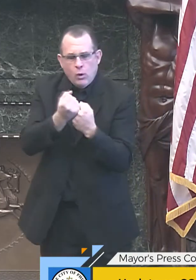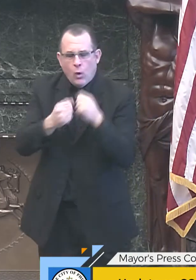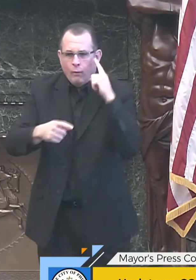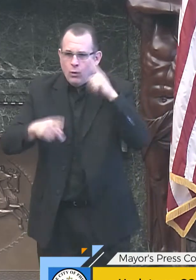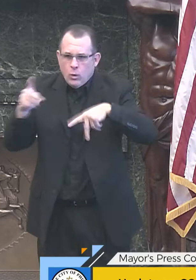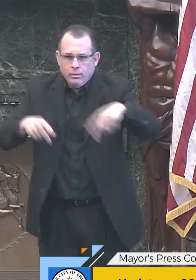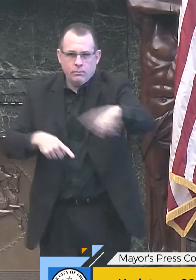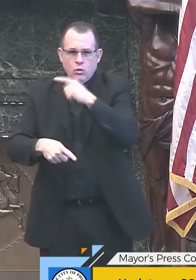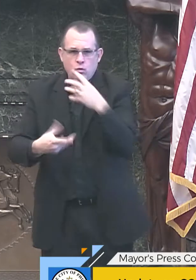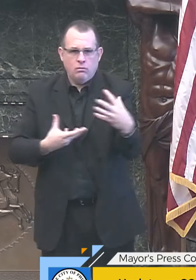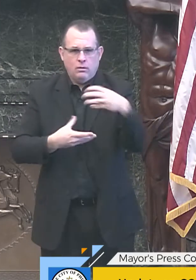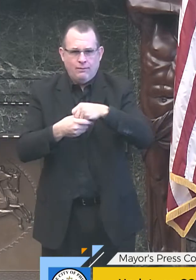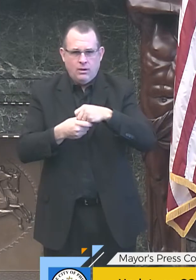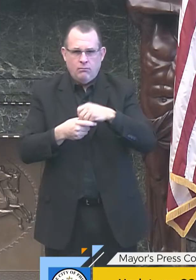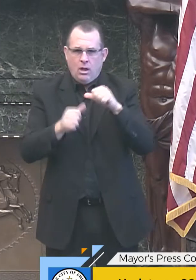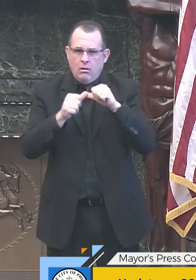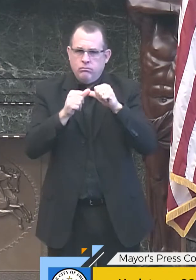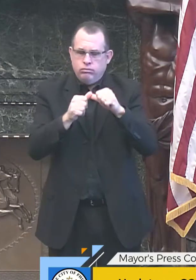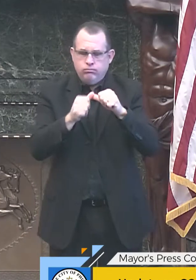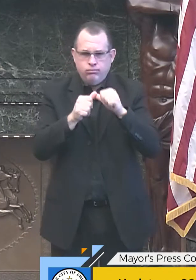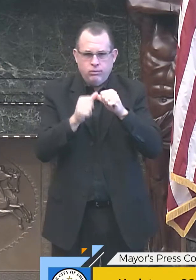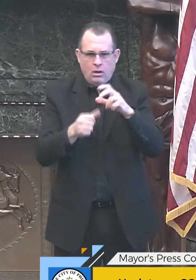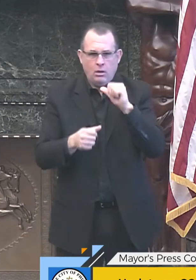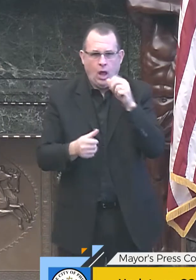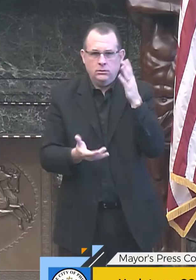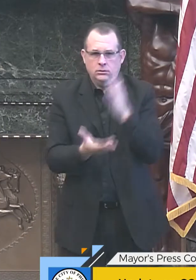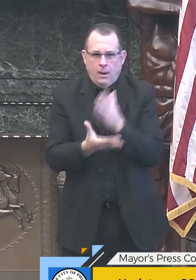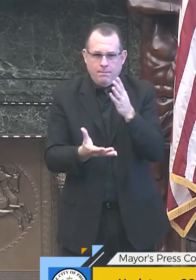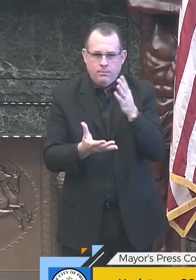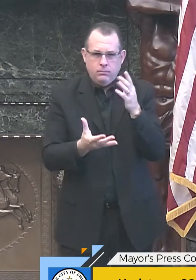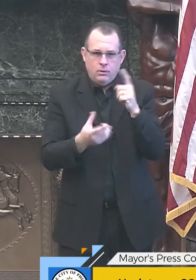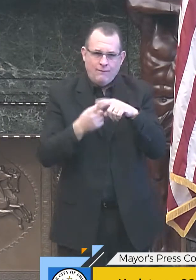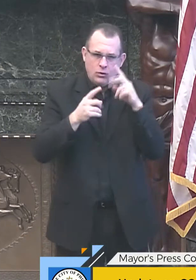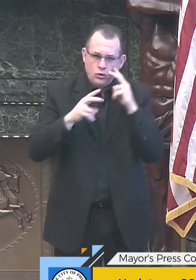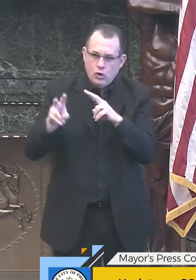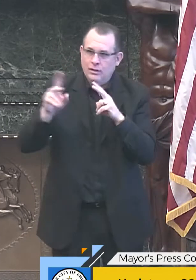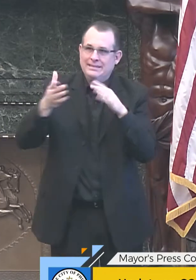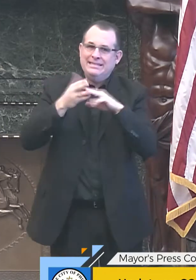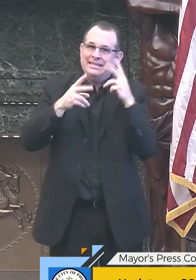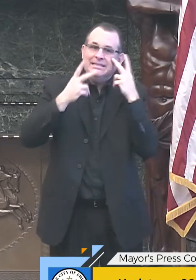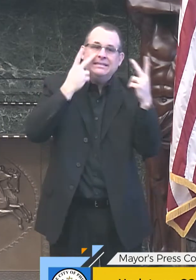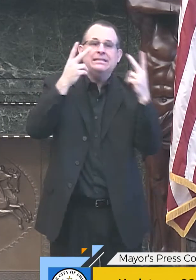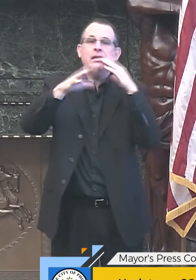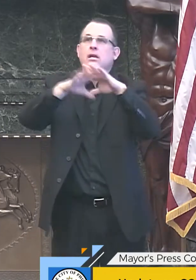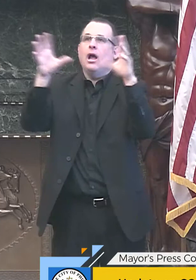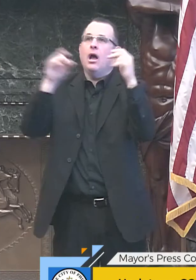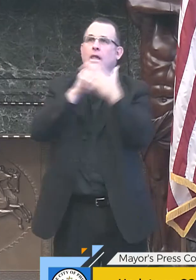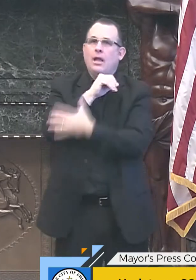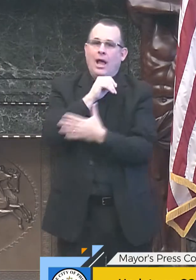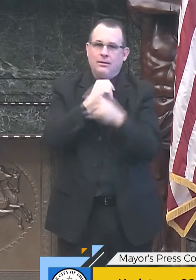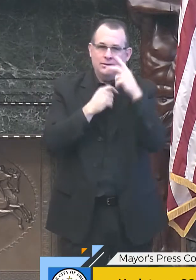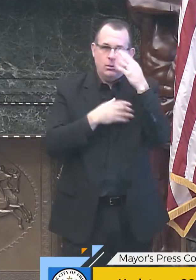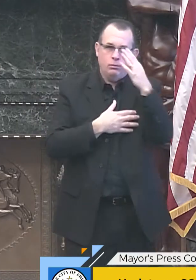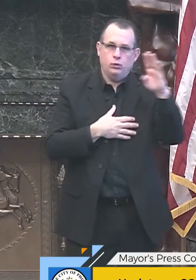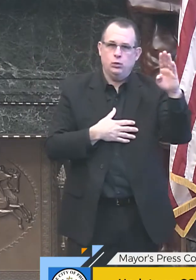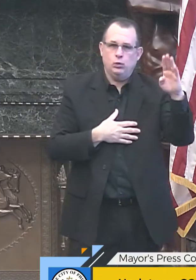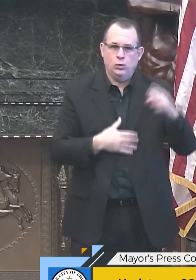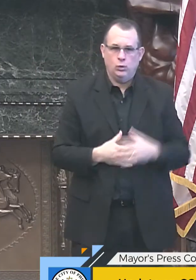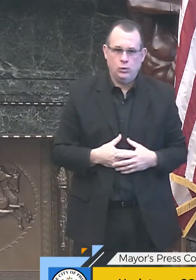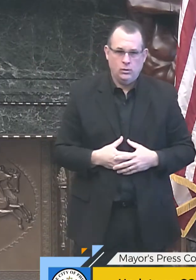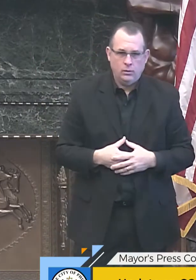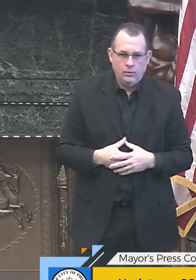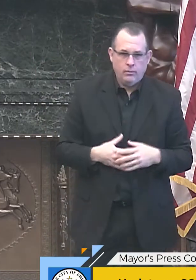of this virus. They are the true heroes in our city and in our country. Now I'd like to ask Brian Abernathy to do some operational